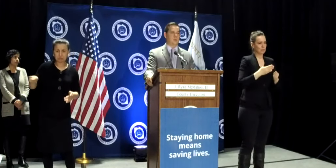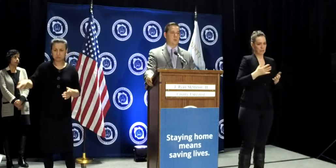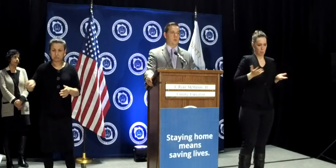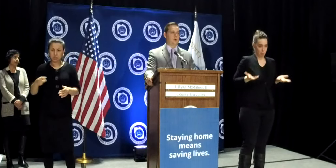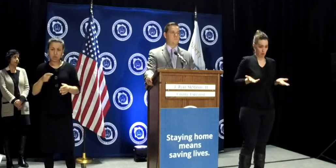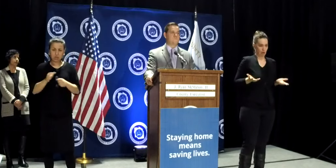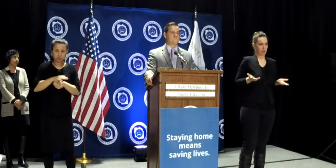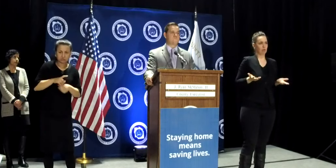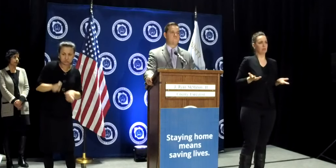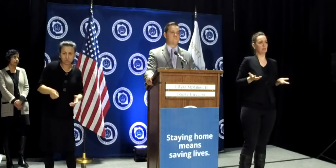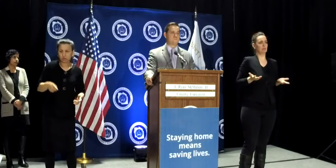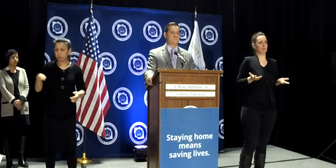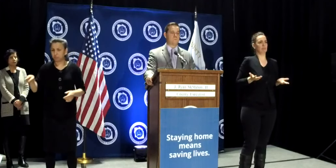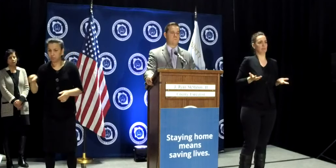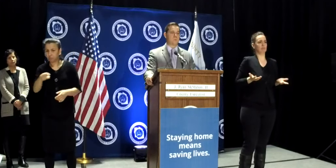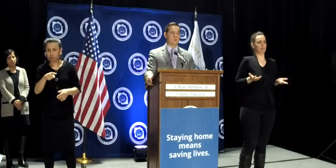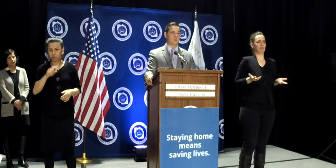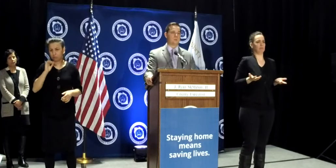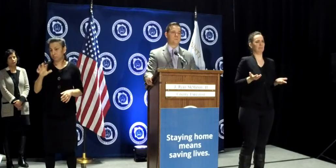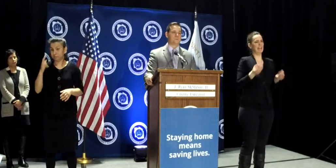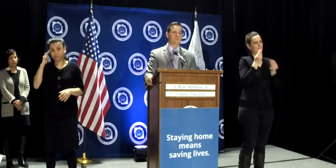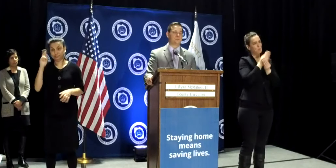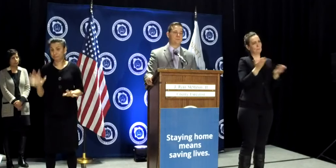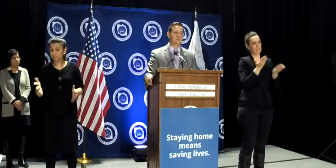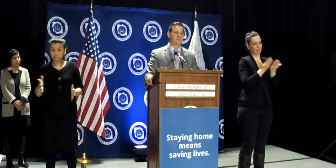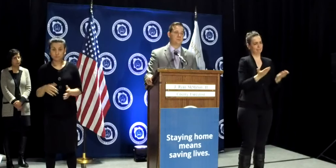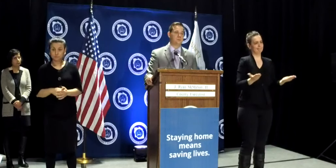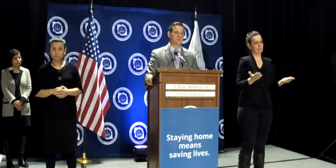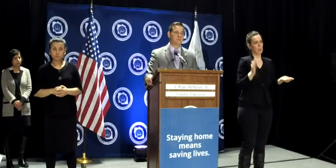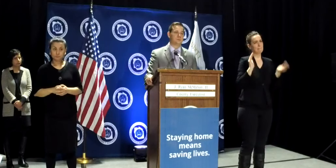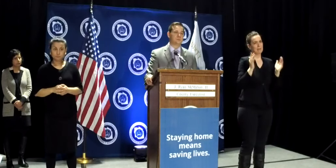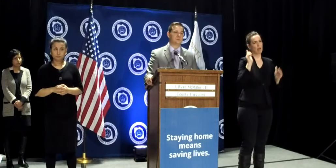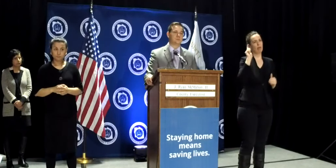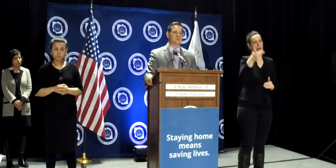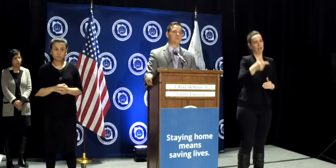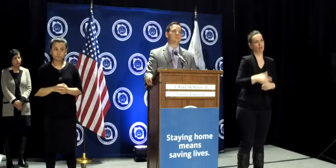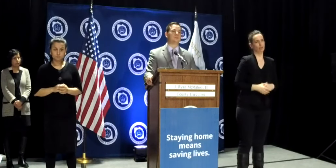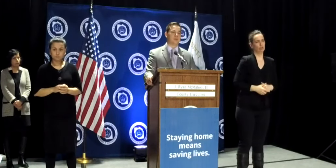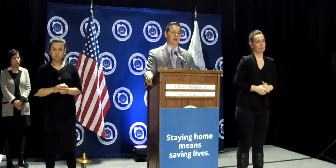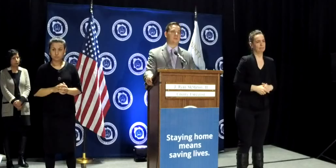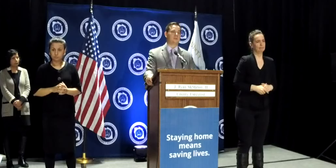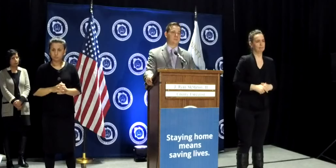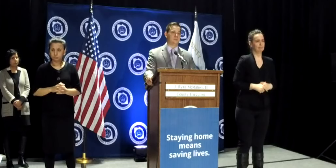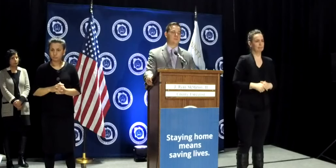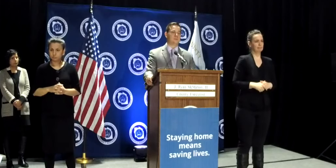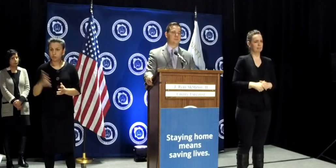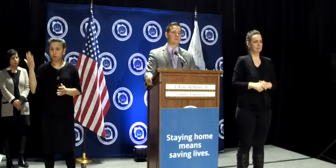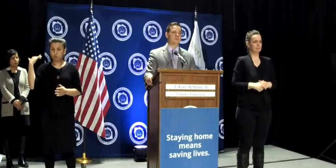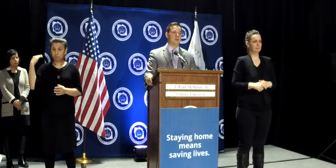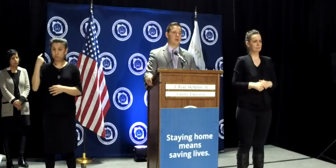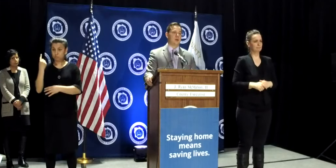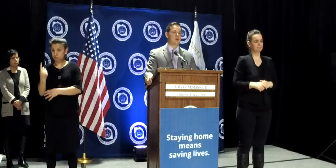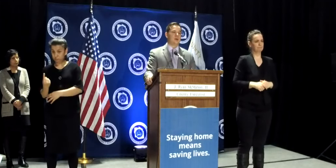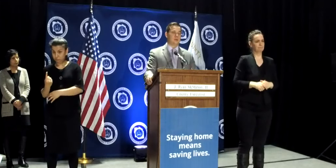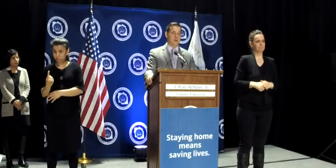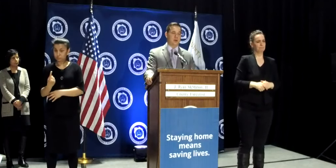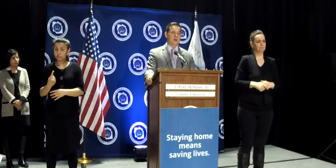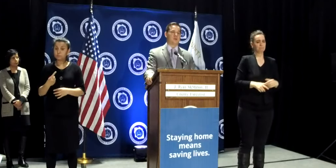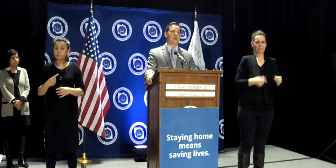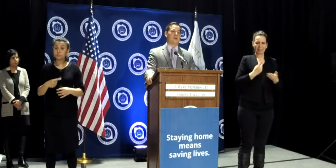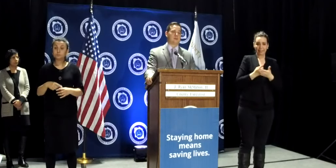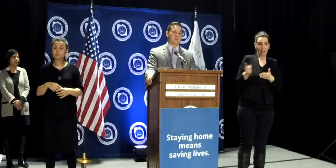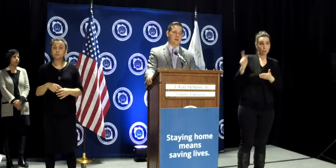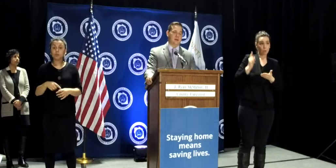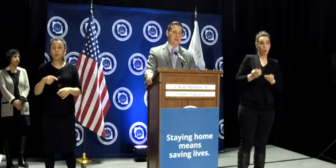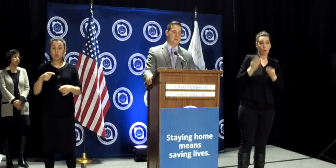road, maybe we will. Last week, you announced a program to offer hotel rooms to healthcare workers. Yeah. What kind of response have you gotten to that? Very